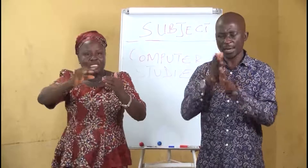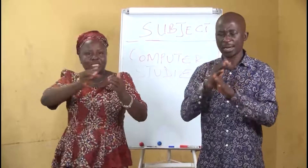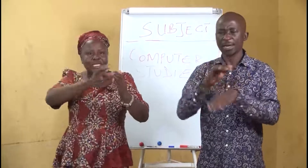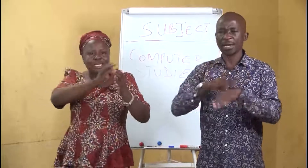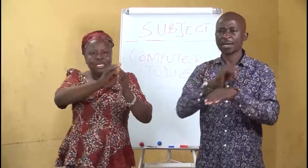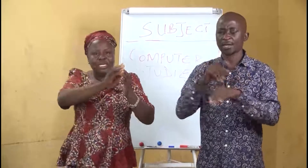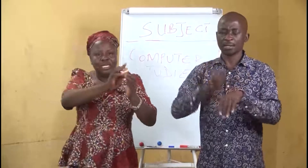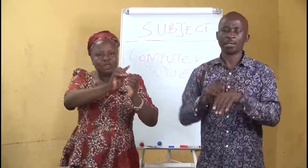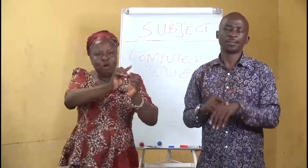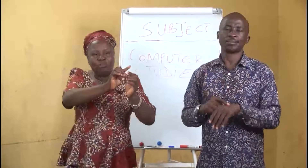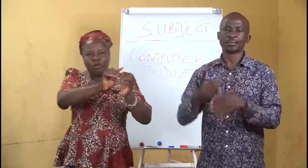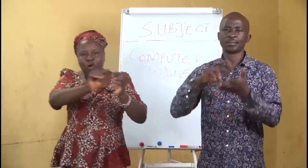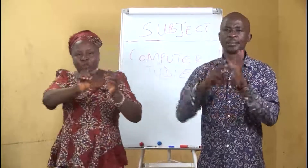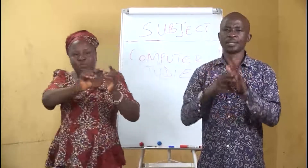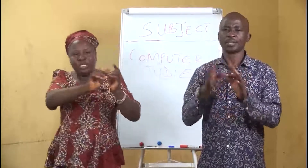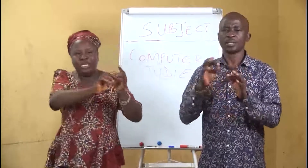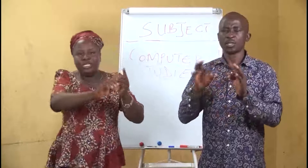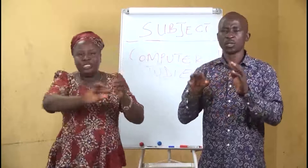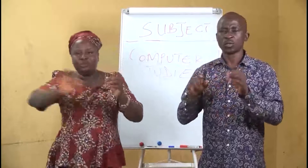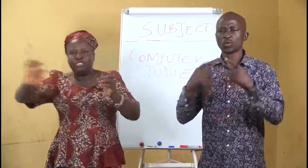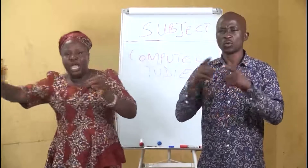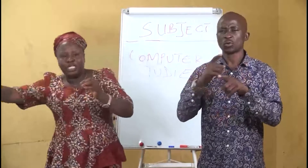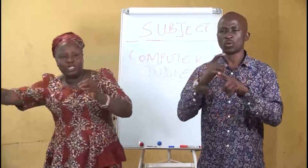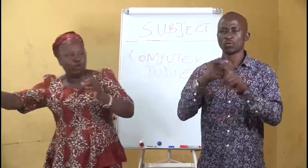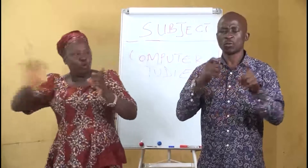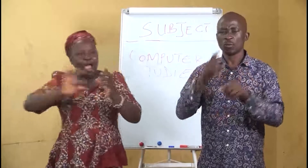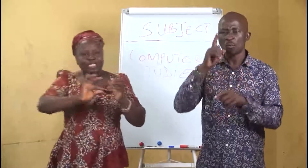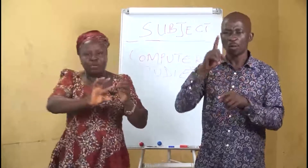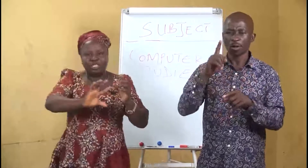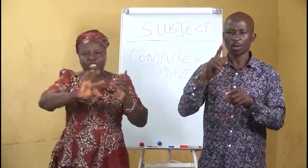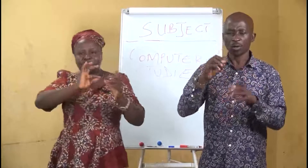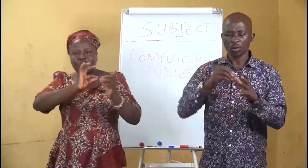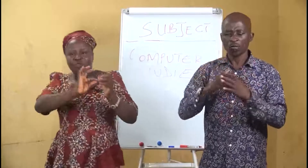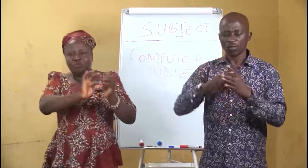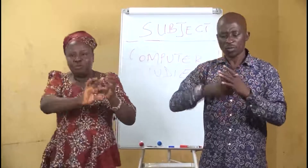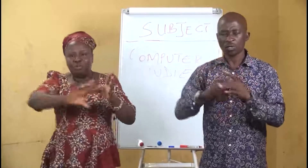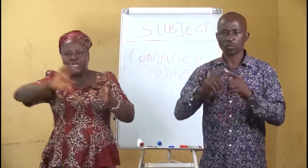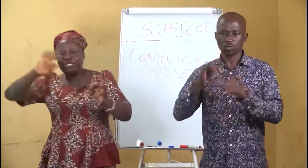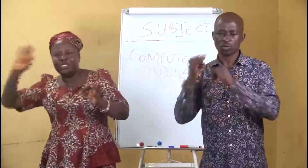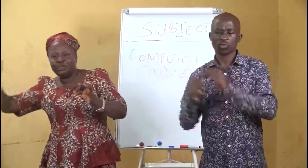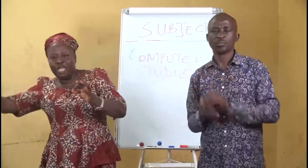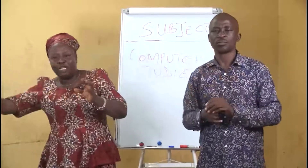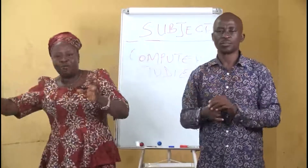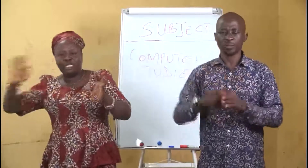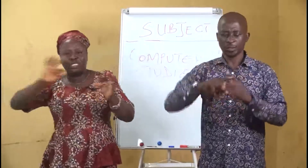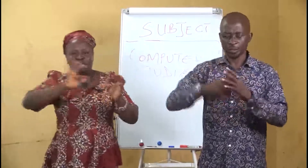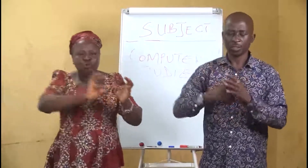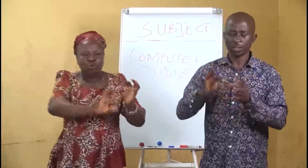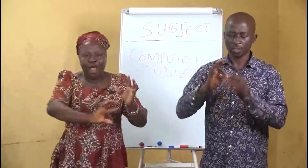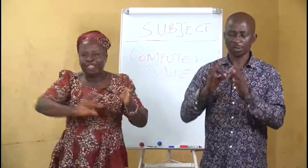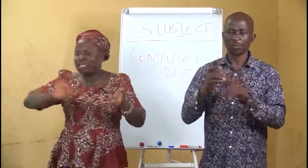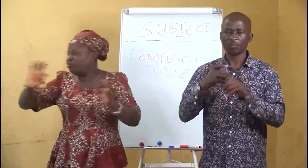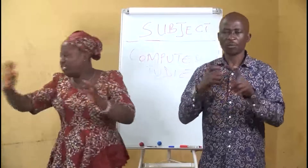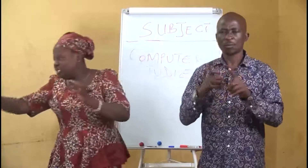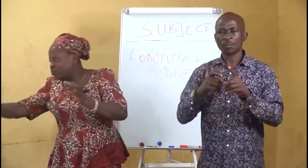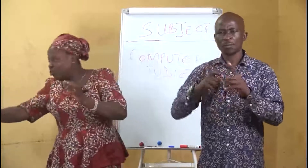meaning that it will go from one beginning to the end while interpreting, from the beginning to the end of each line